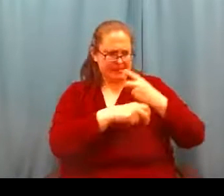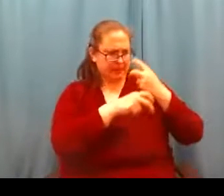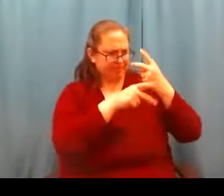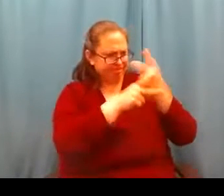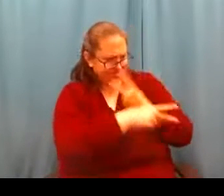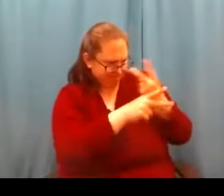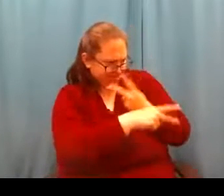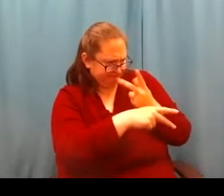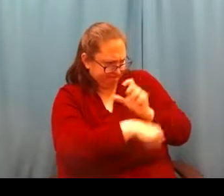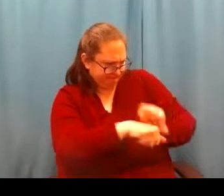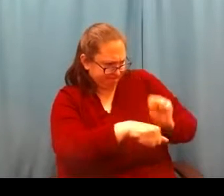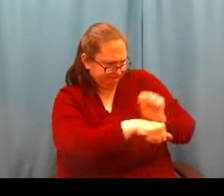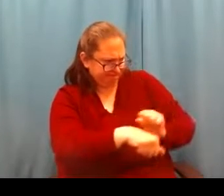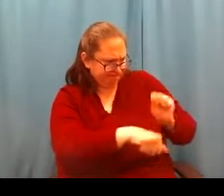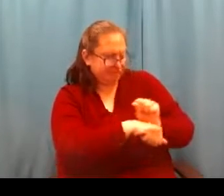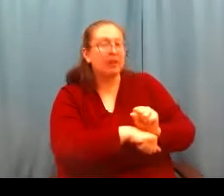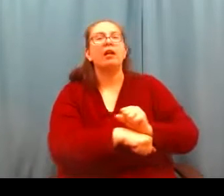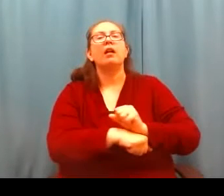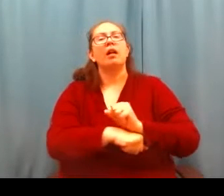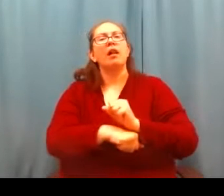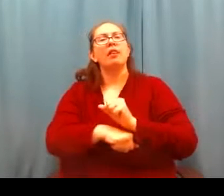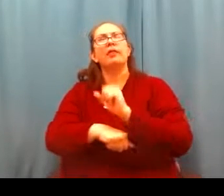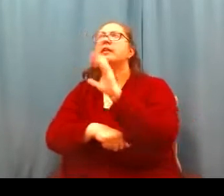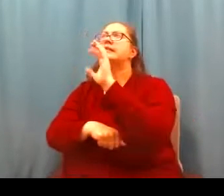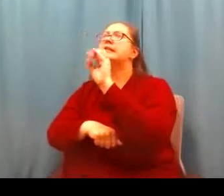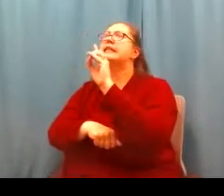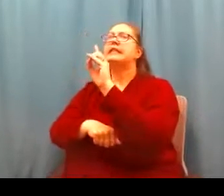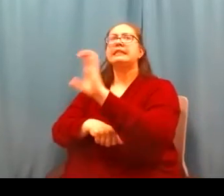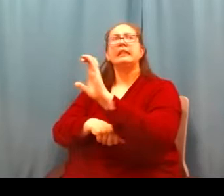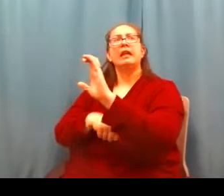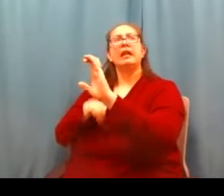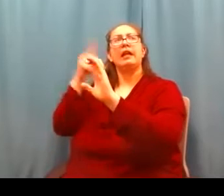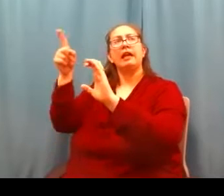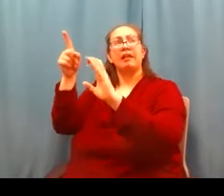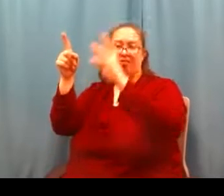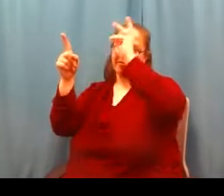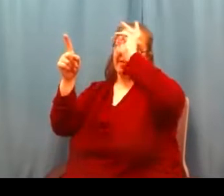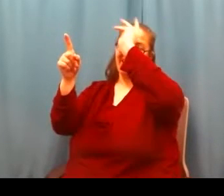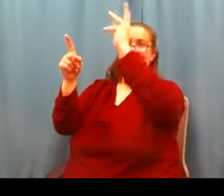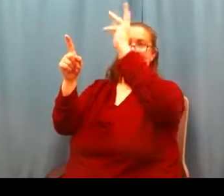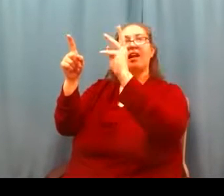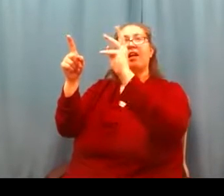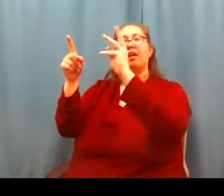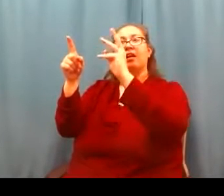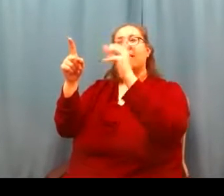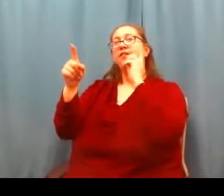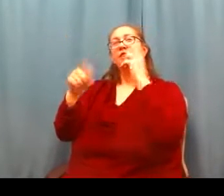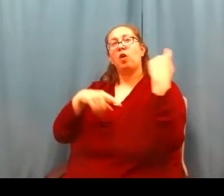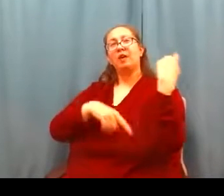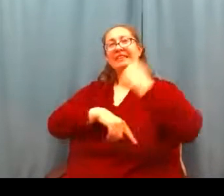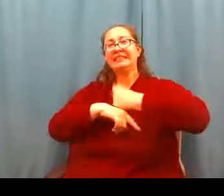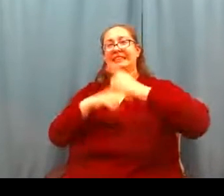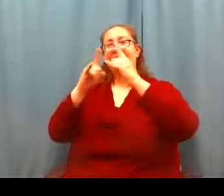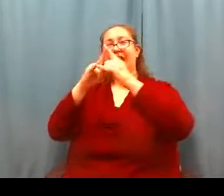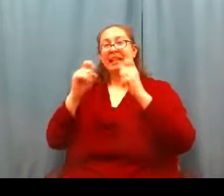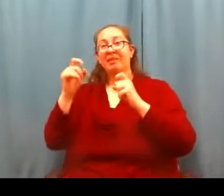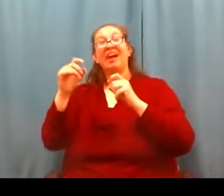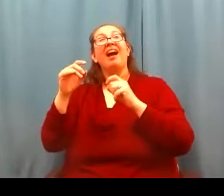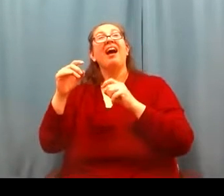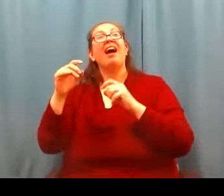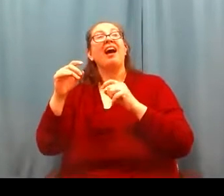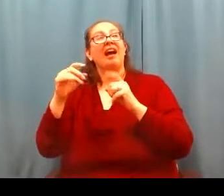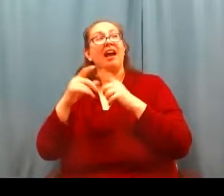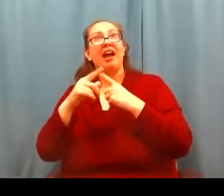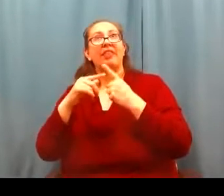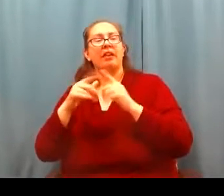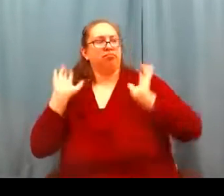CDC had a draft guidelines out for day camps, and then they pulled it back. And unless it was issued today, and I